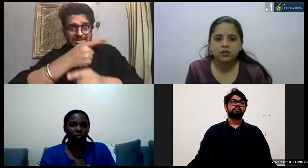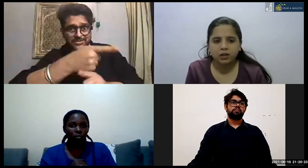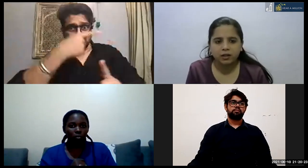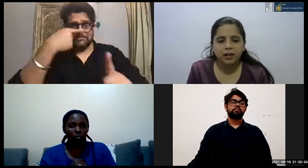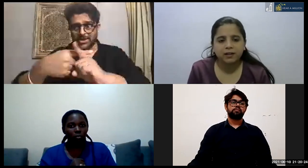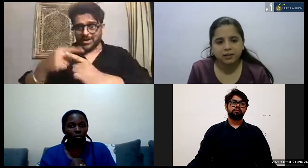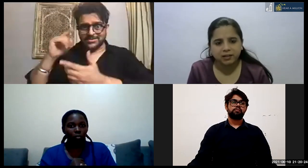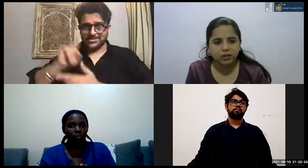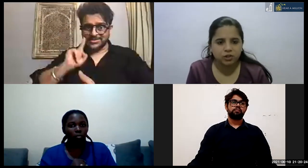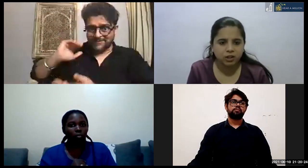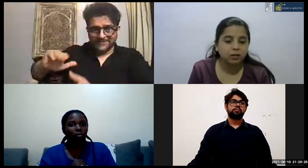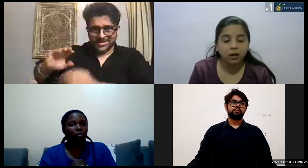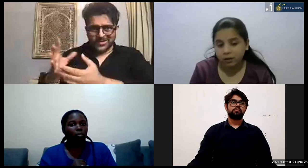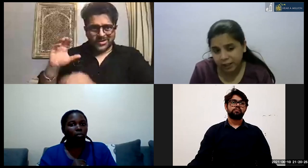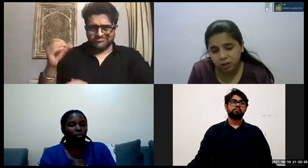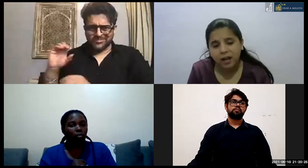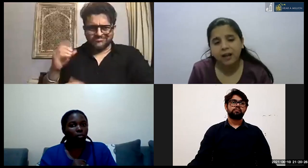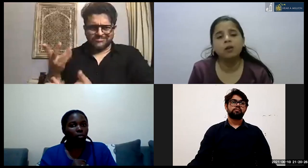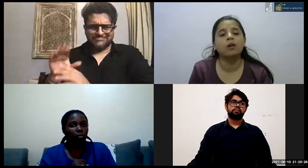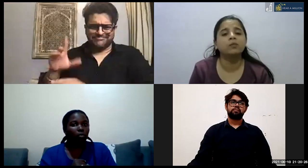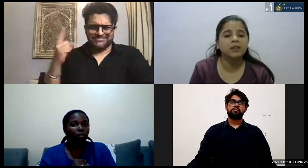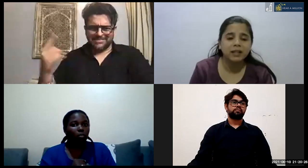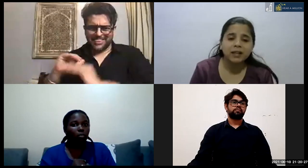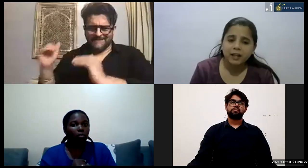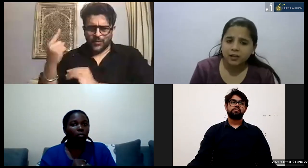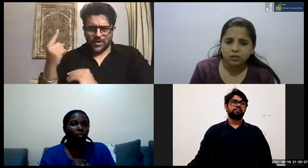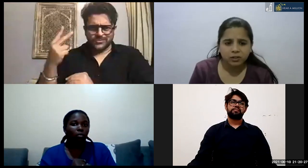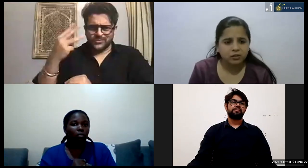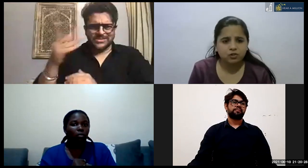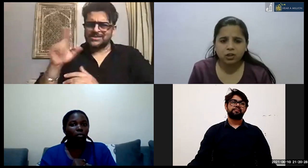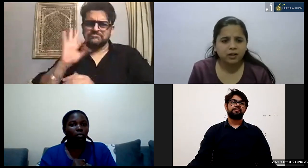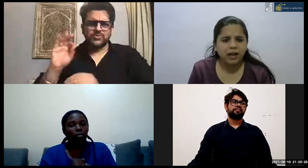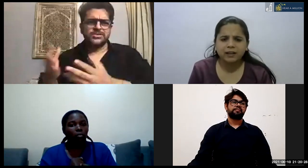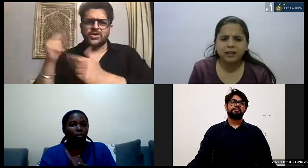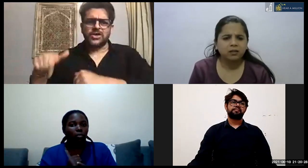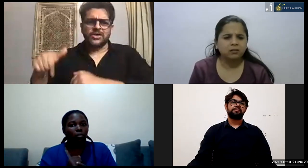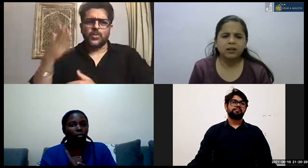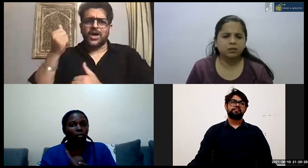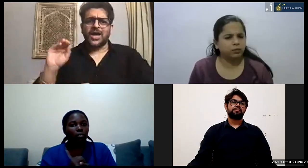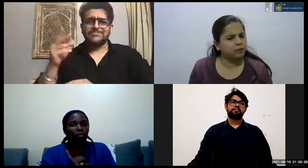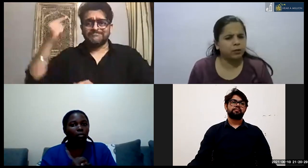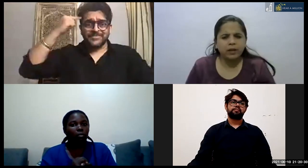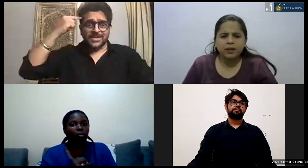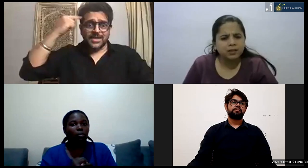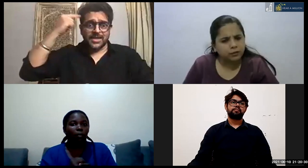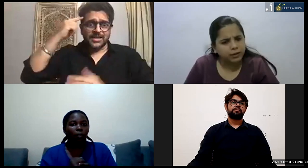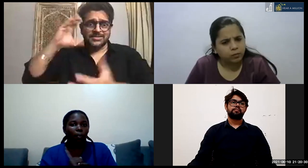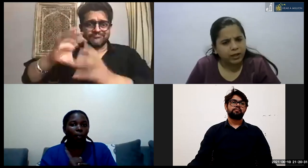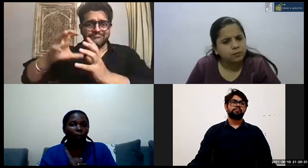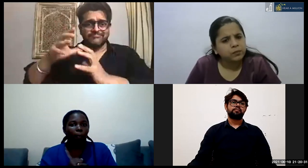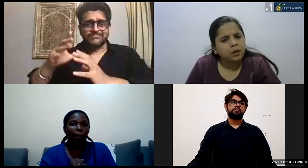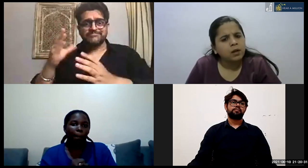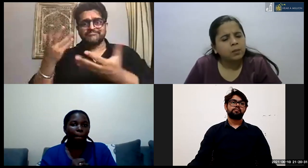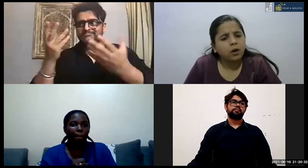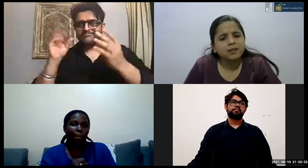involved with the children, they are discussing with the teacher and along with their children, I think it would be easy for them,